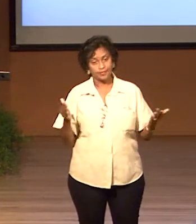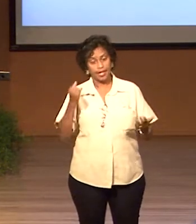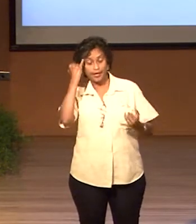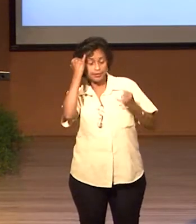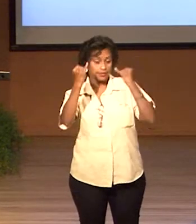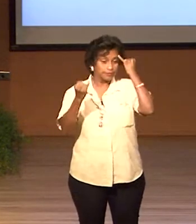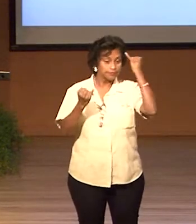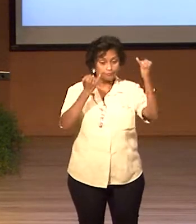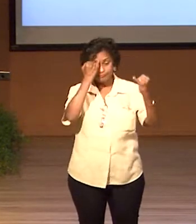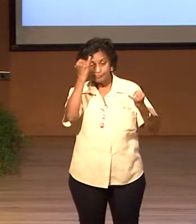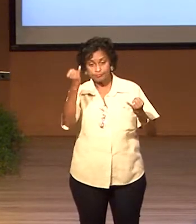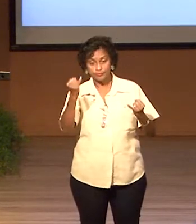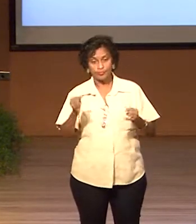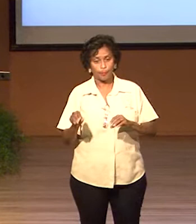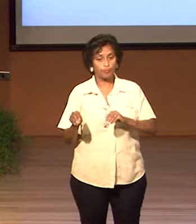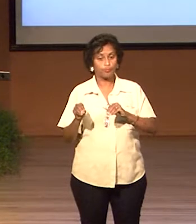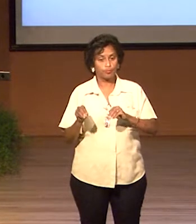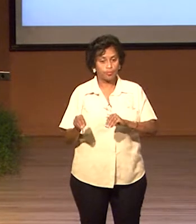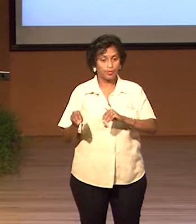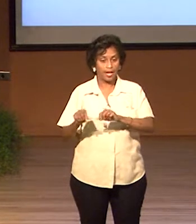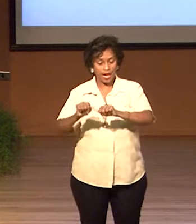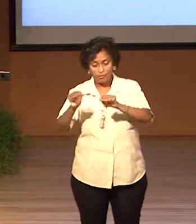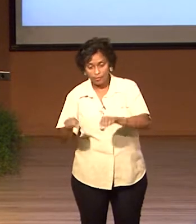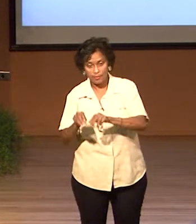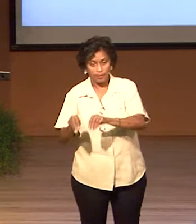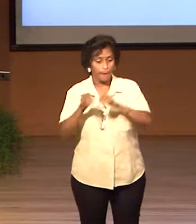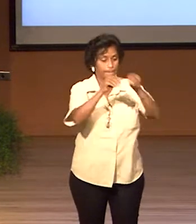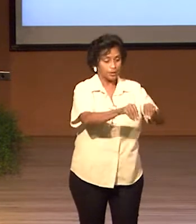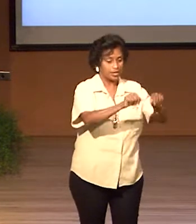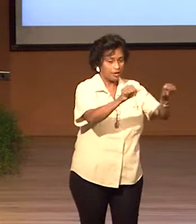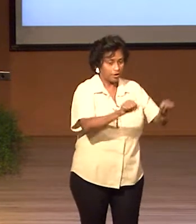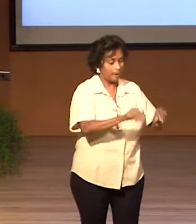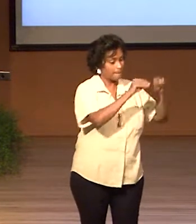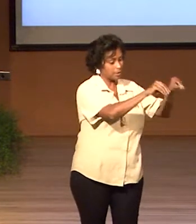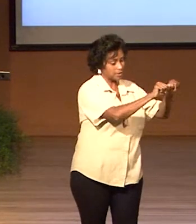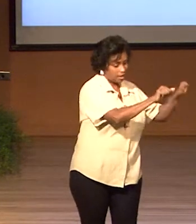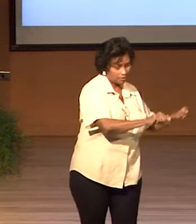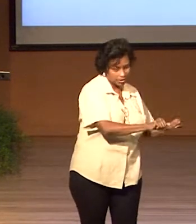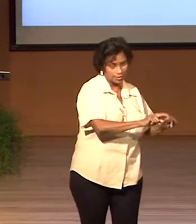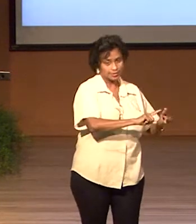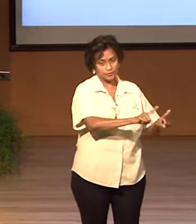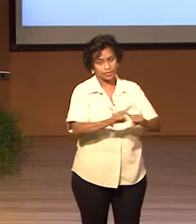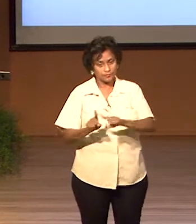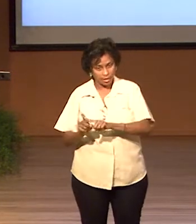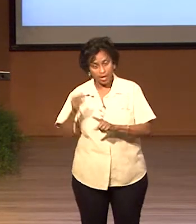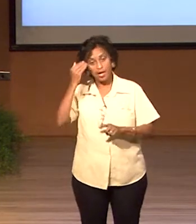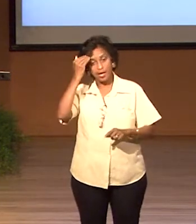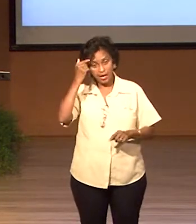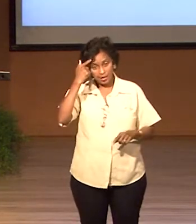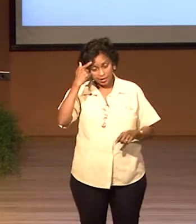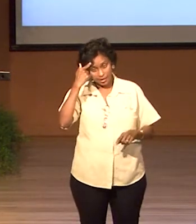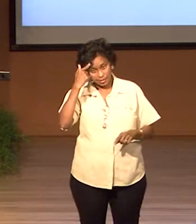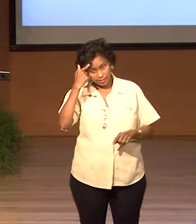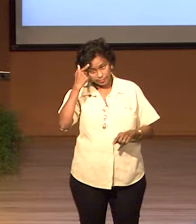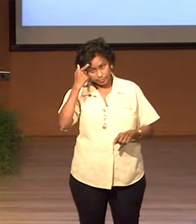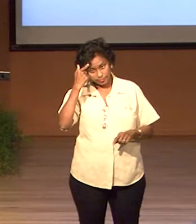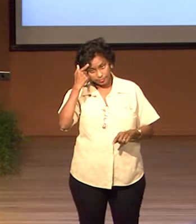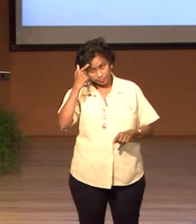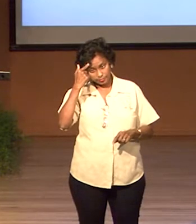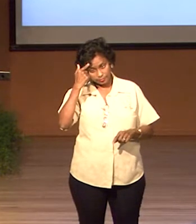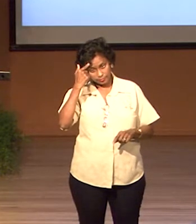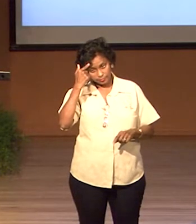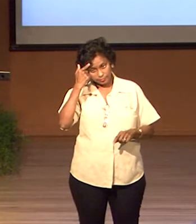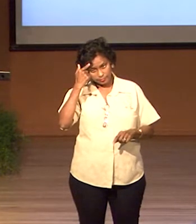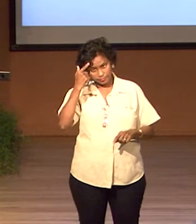categories in general is being challenged, certainly in mental illness classification, with the sense that instead of looking